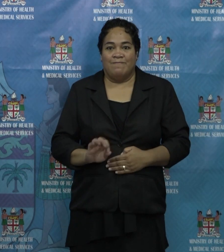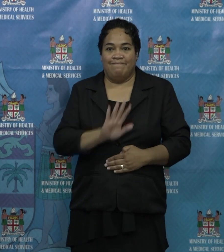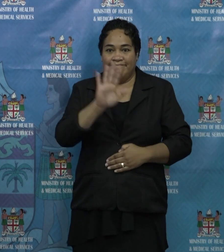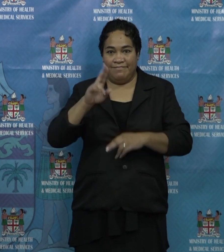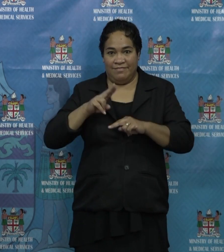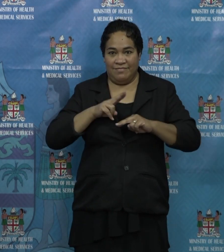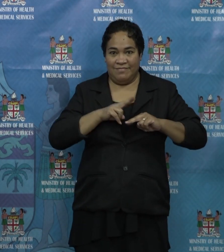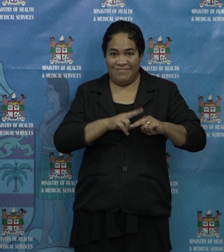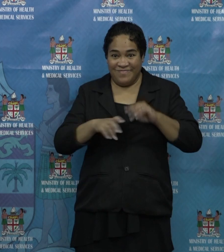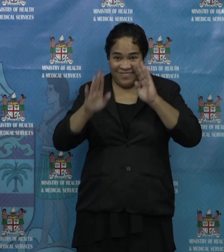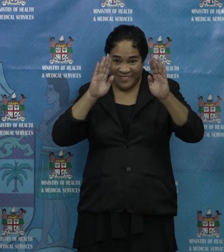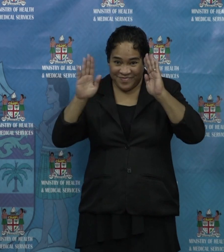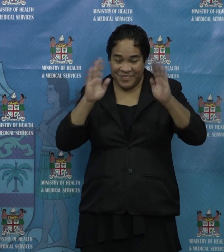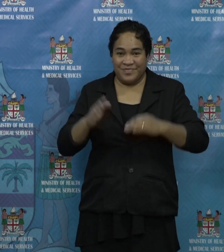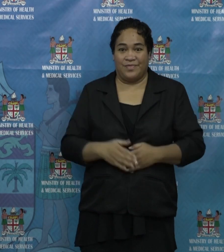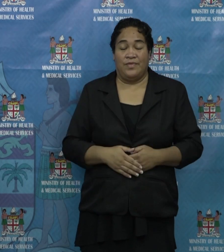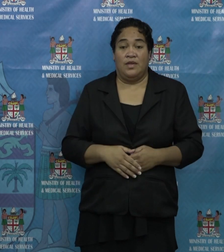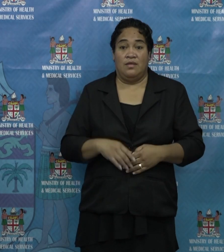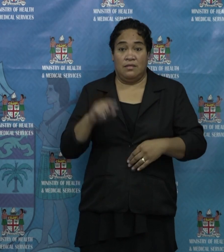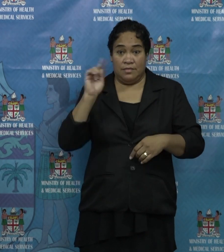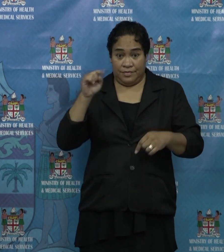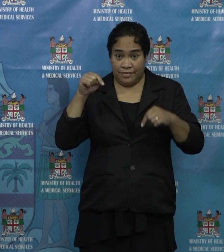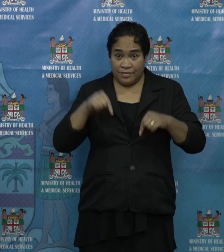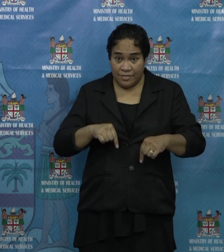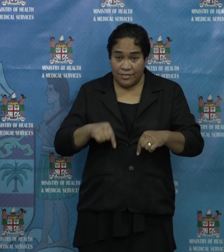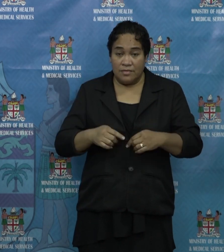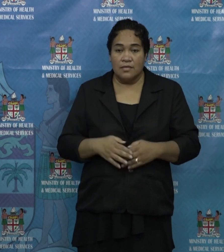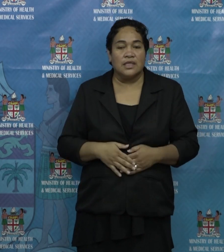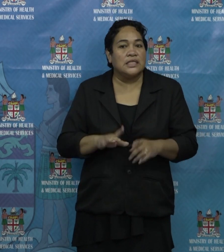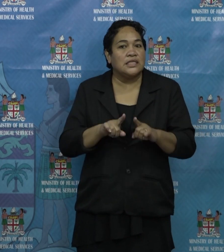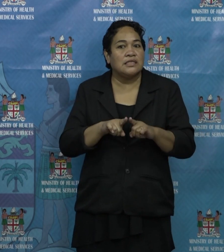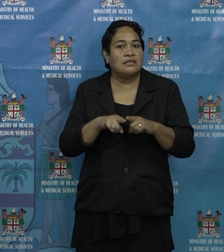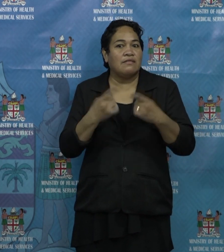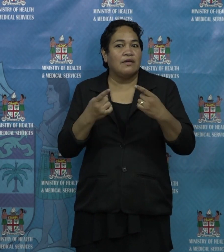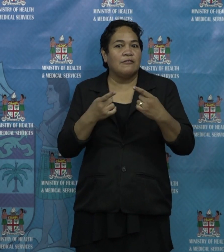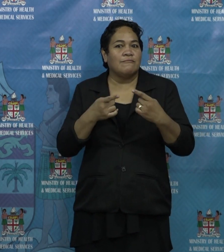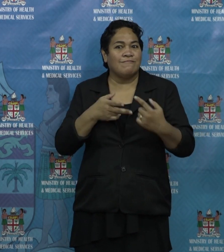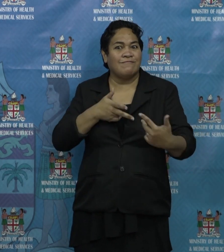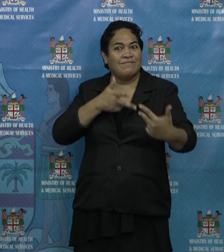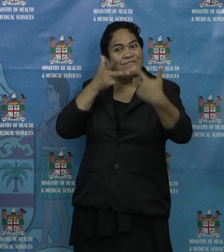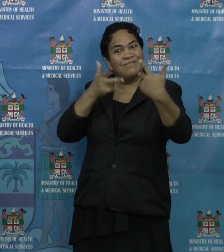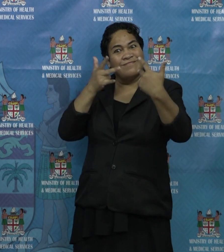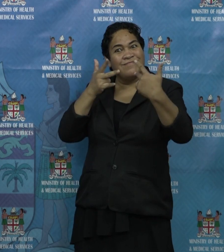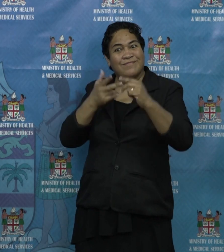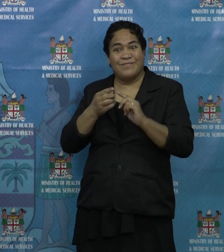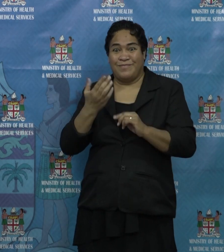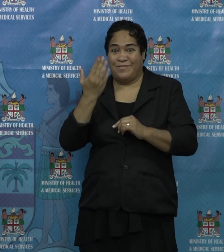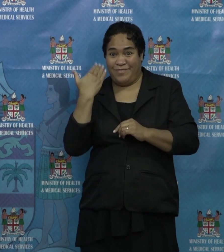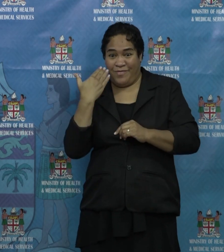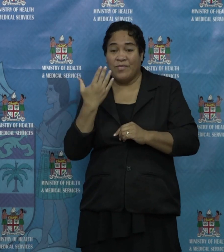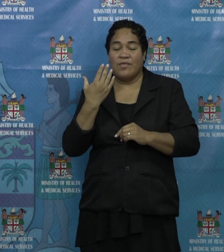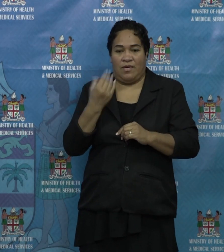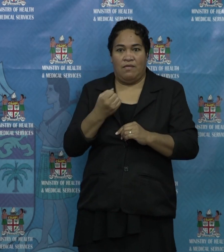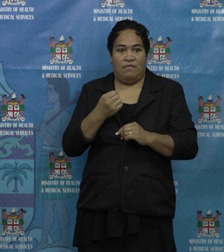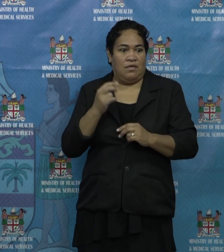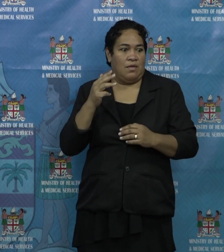Today our press conference is done under a different mode. It will be, I've got cameraman in front of